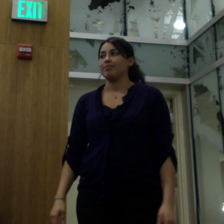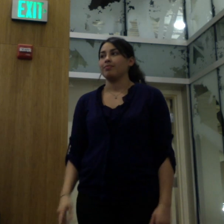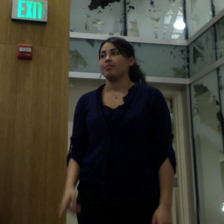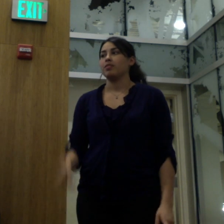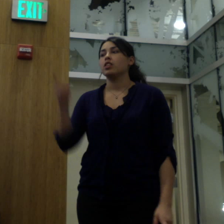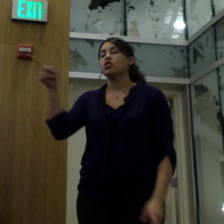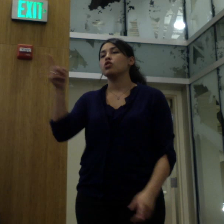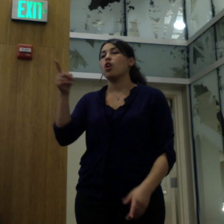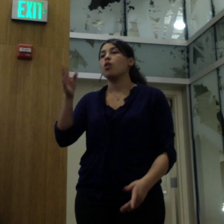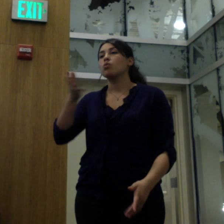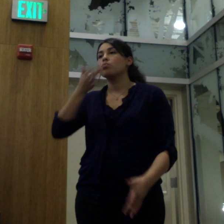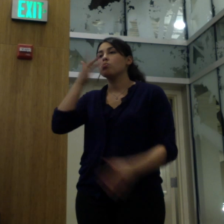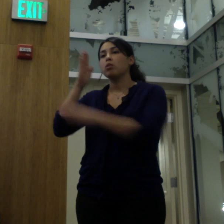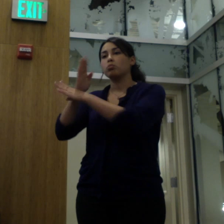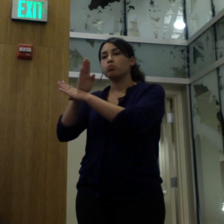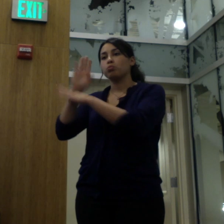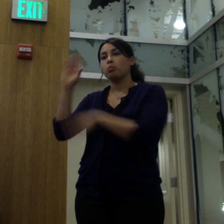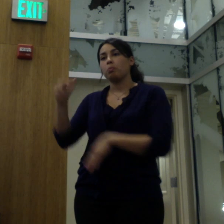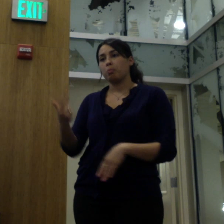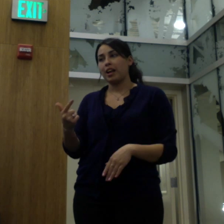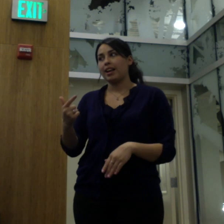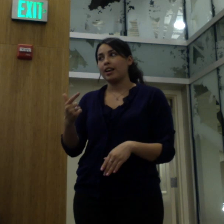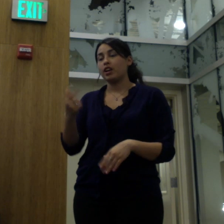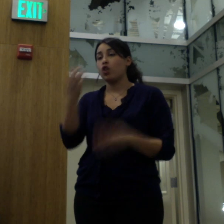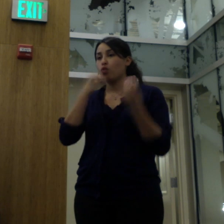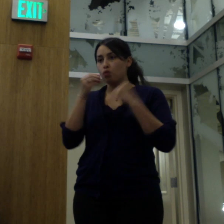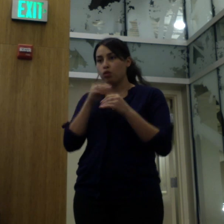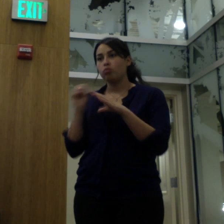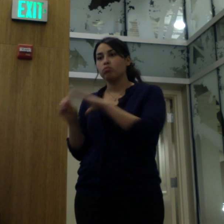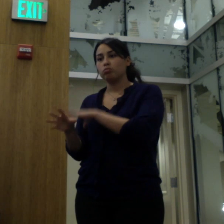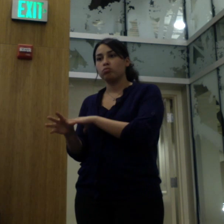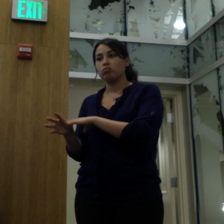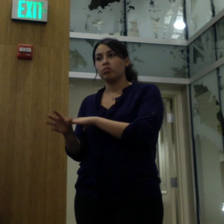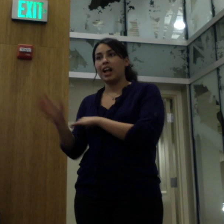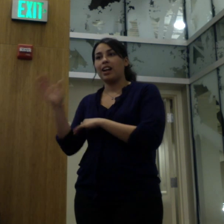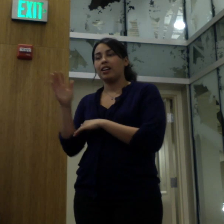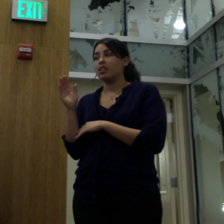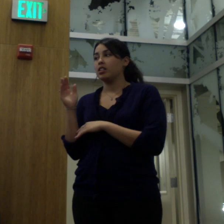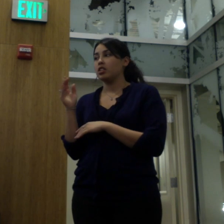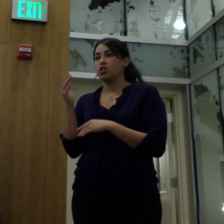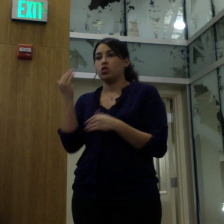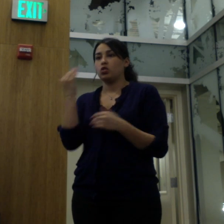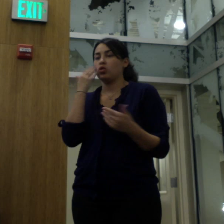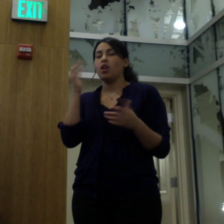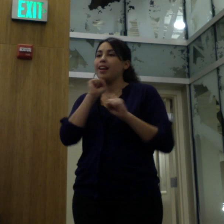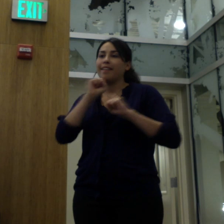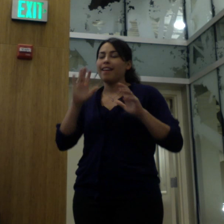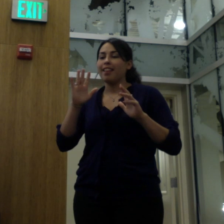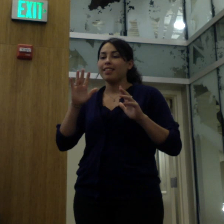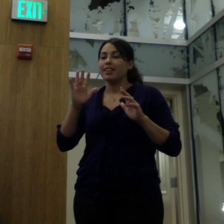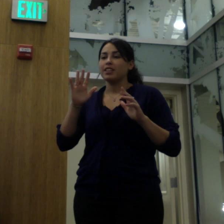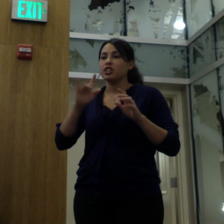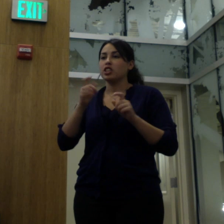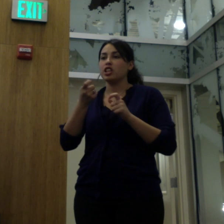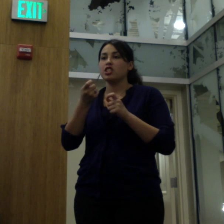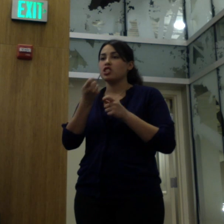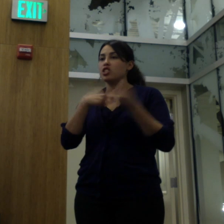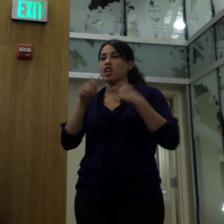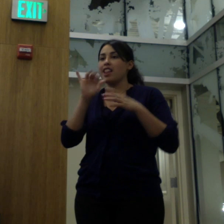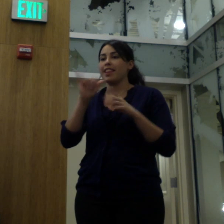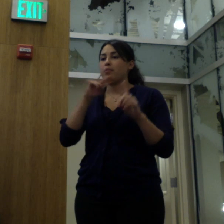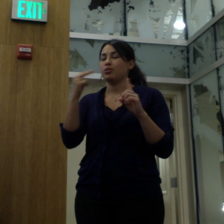things in odor-proof bags. Hang your food still like you always would. You know, nothing has changed in that respect. The only